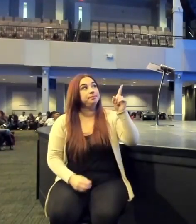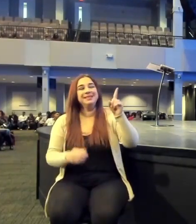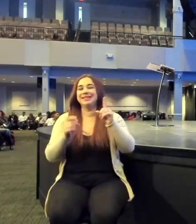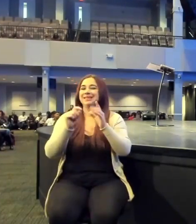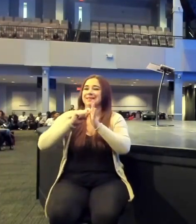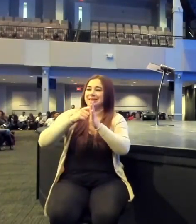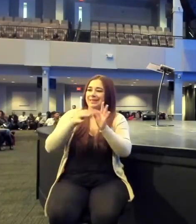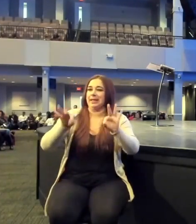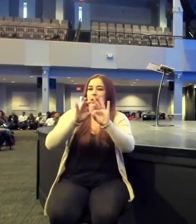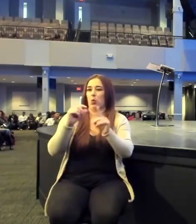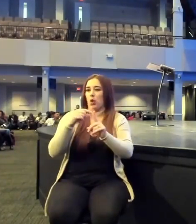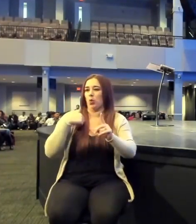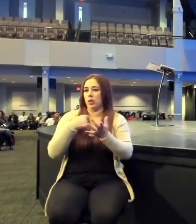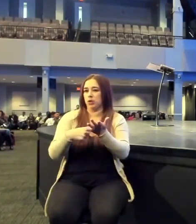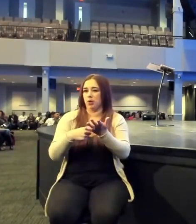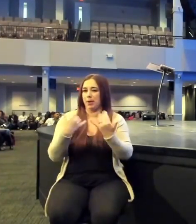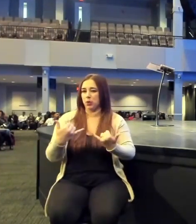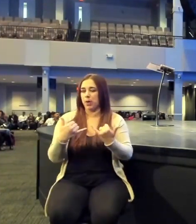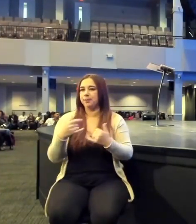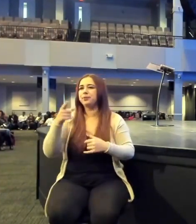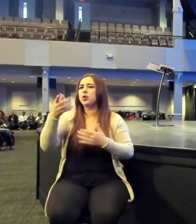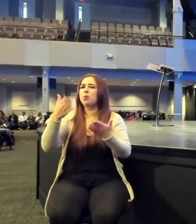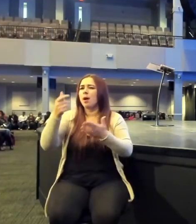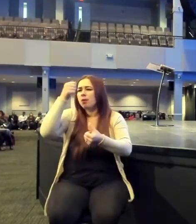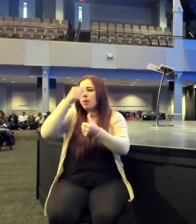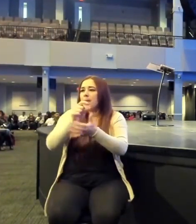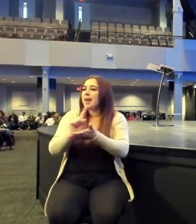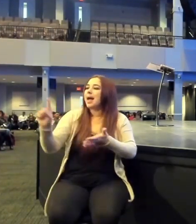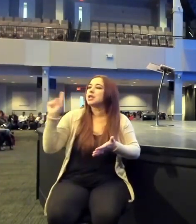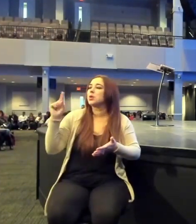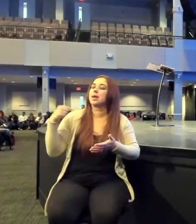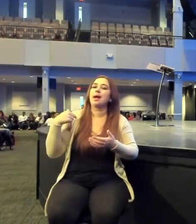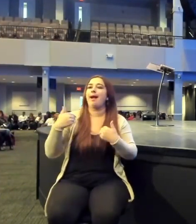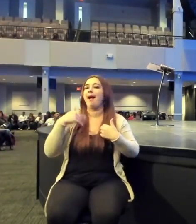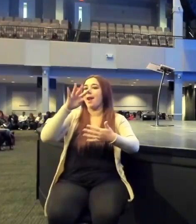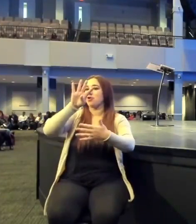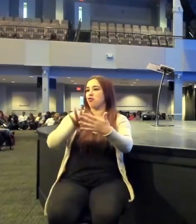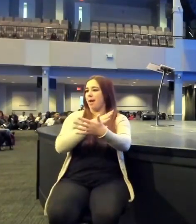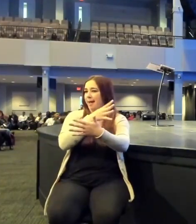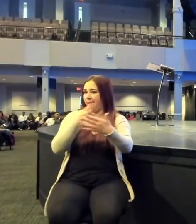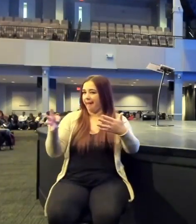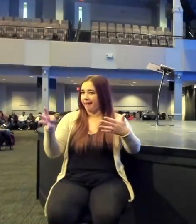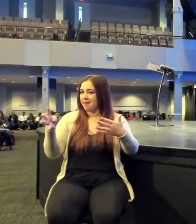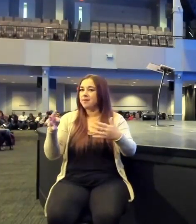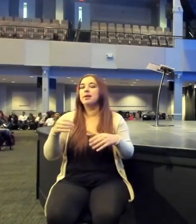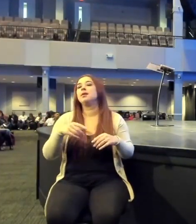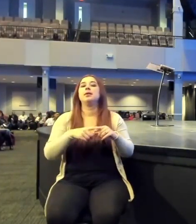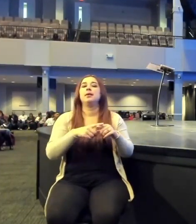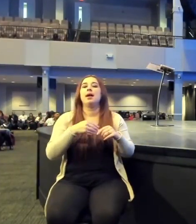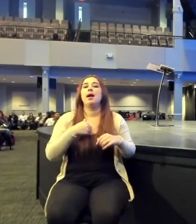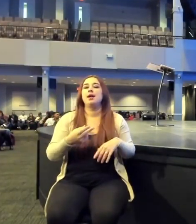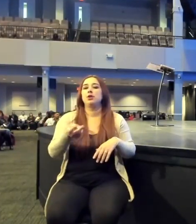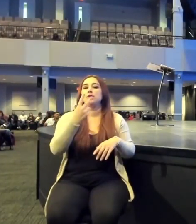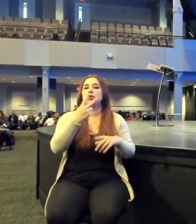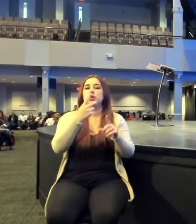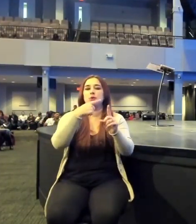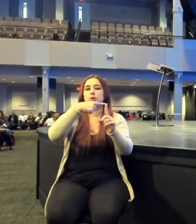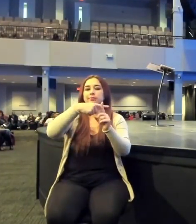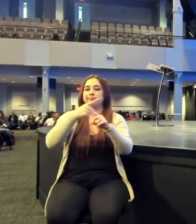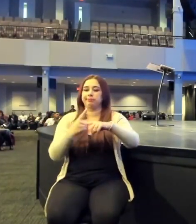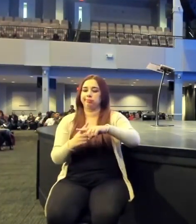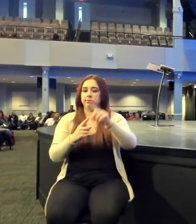about today. You might recall that last weekend I used a graph. And the graph that I used last weekend had 2 axis points on